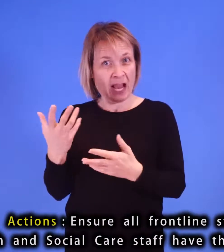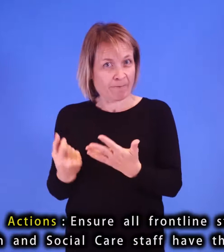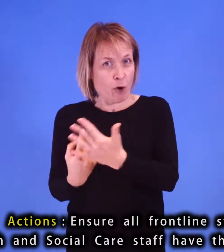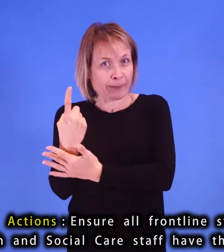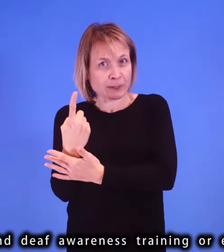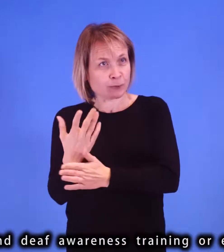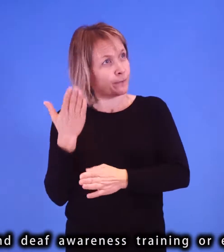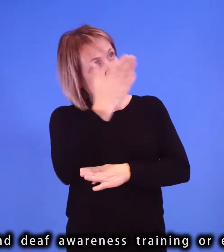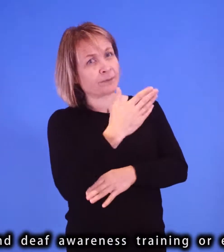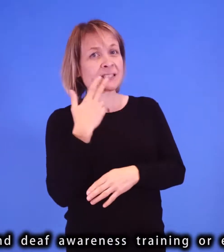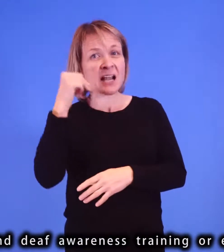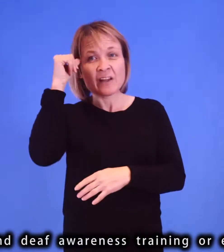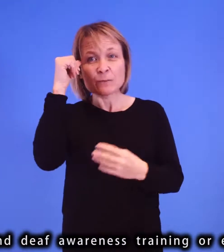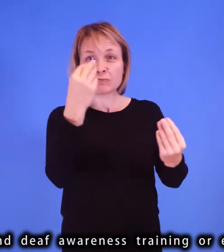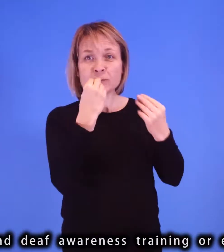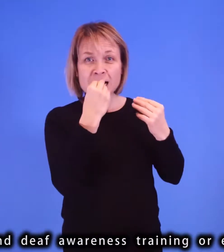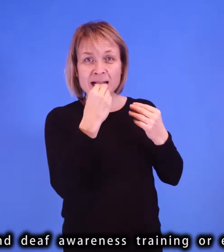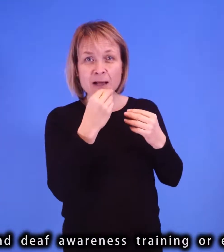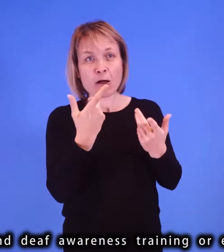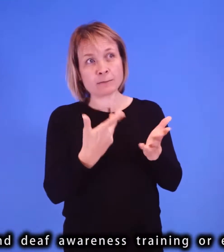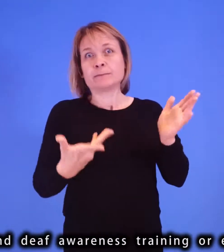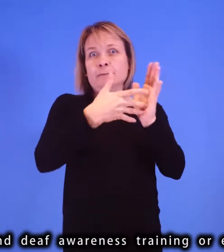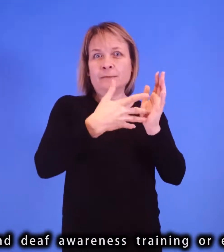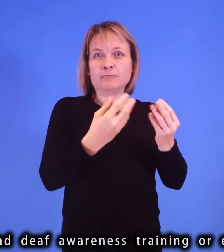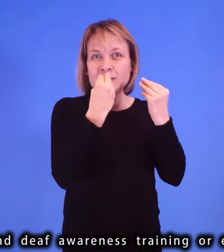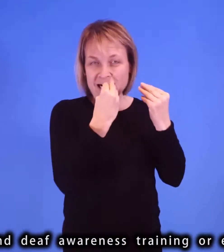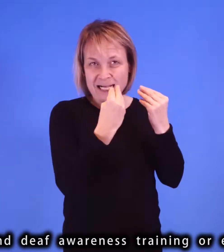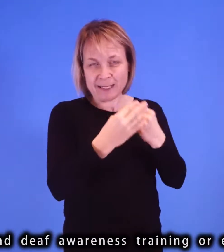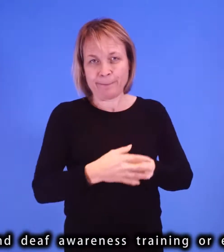opportunity to attend deaf awareness training or enhanced training.